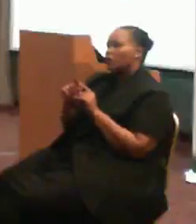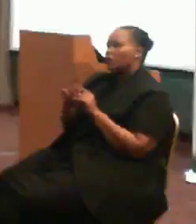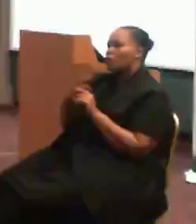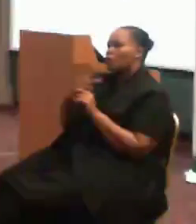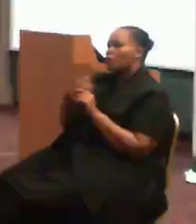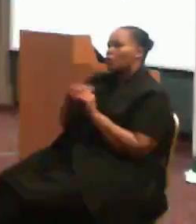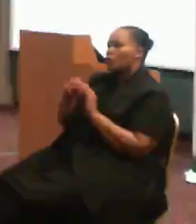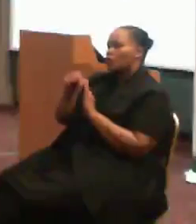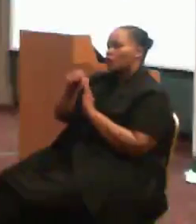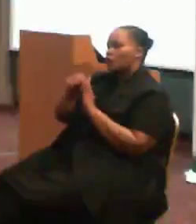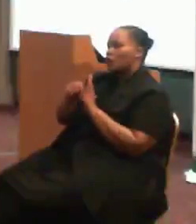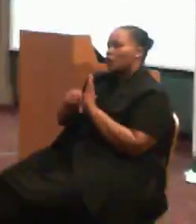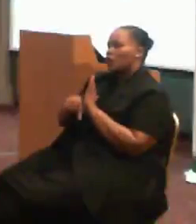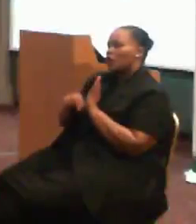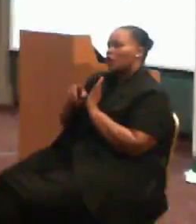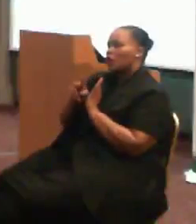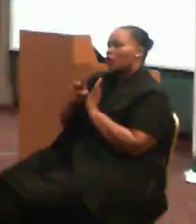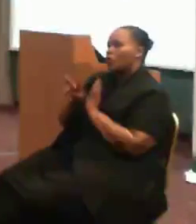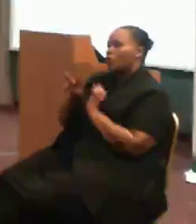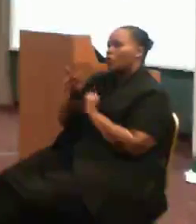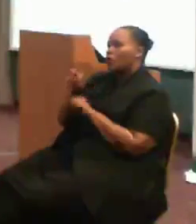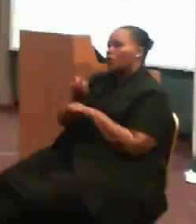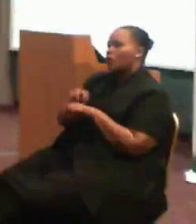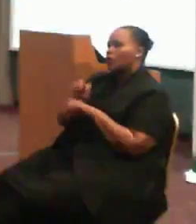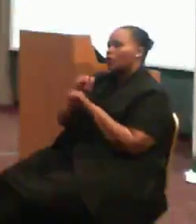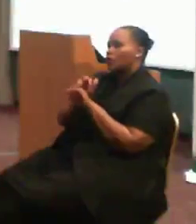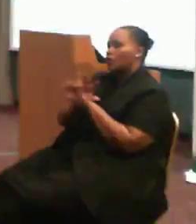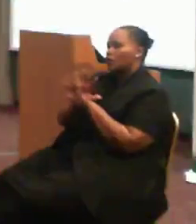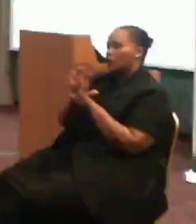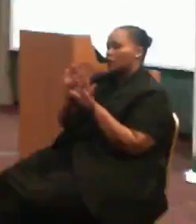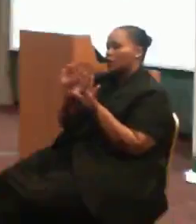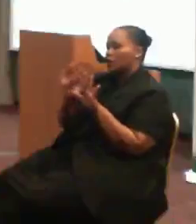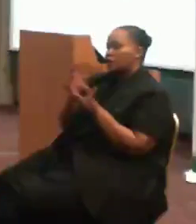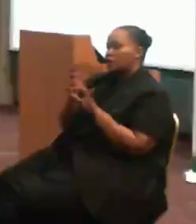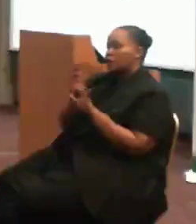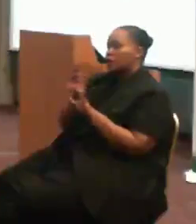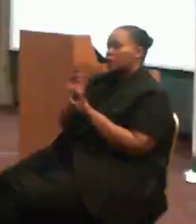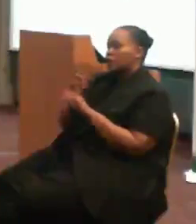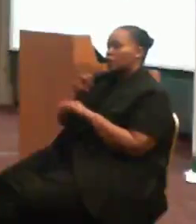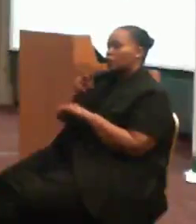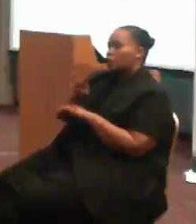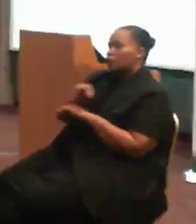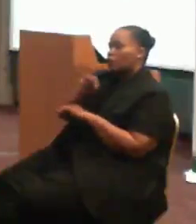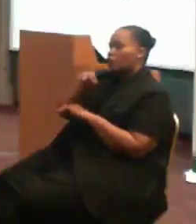You'll see that your revenue has grown from 35 billion to